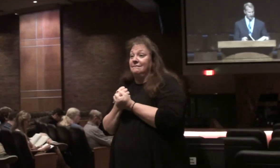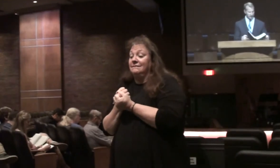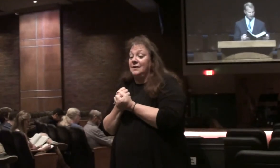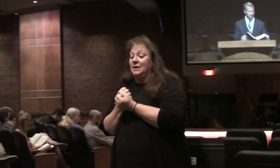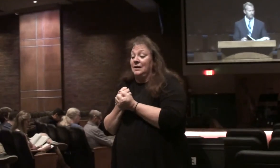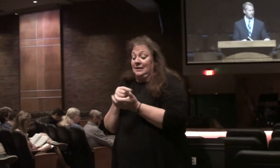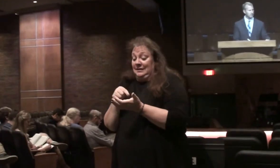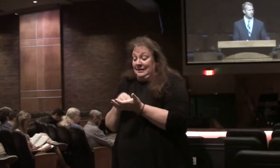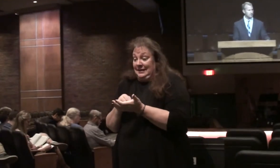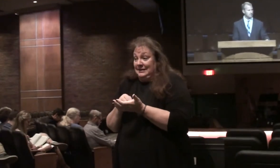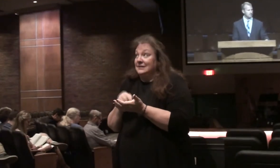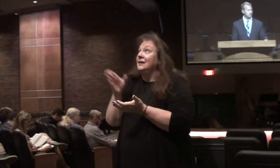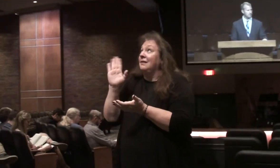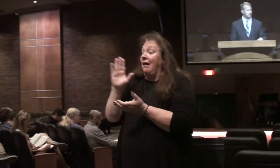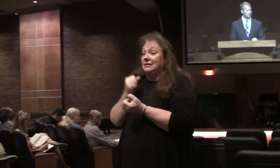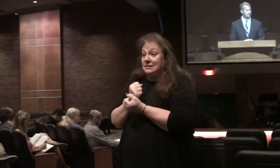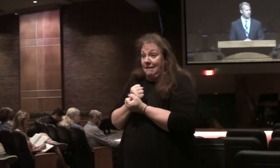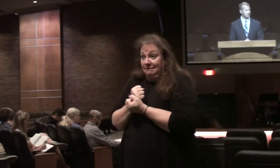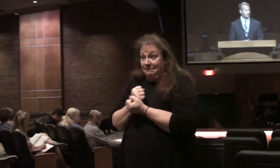talking about here,